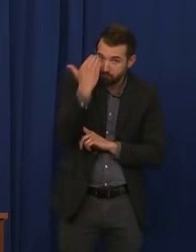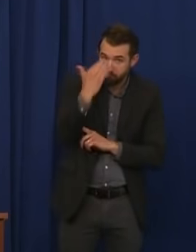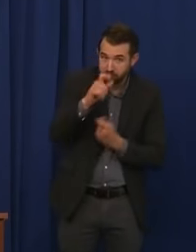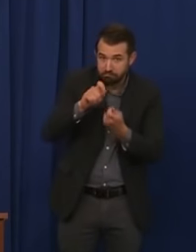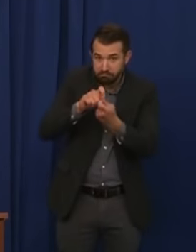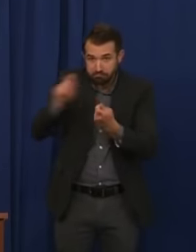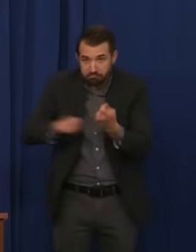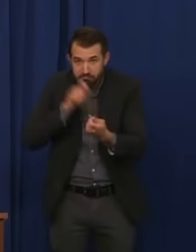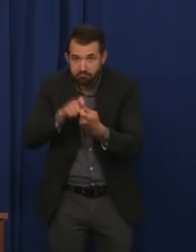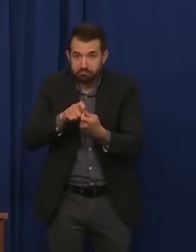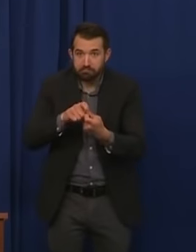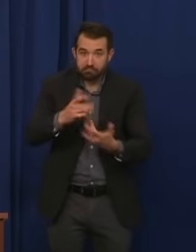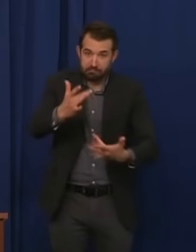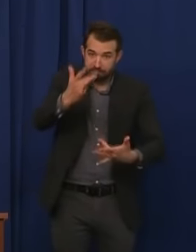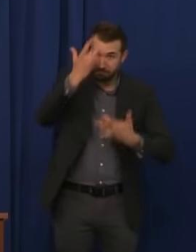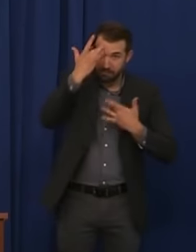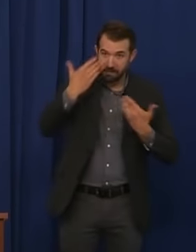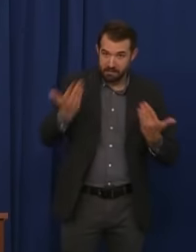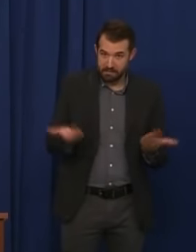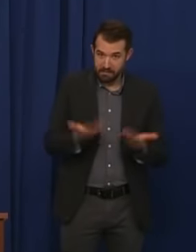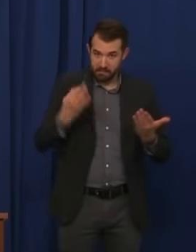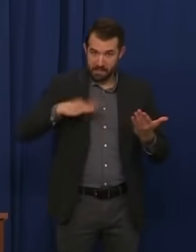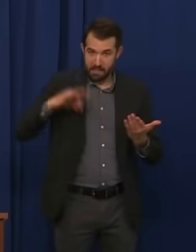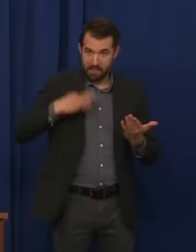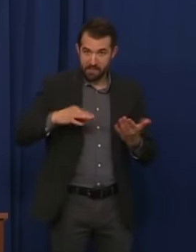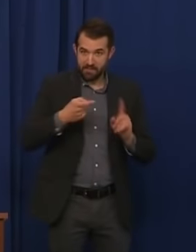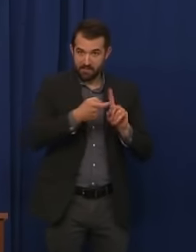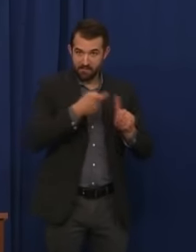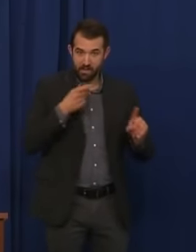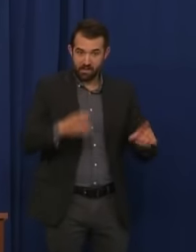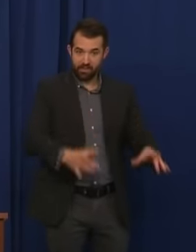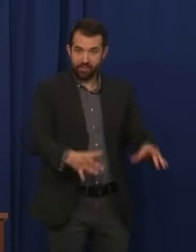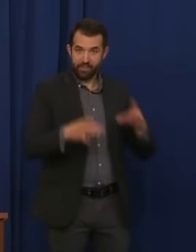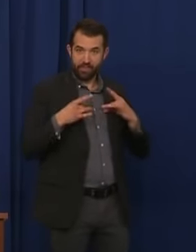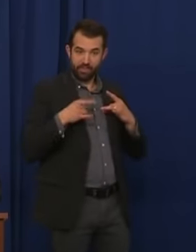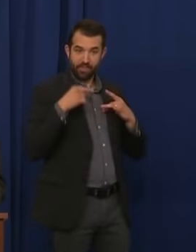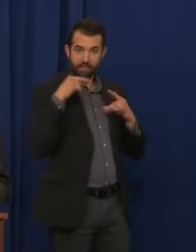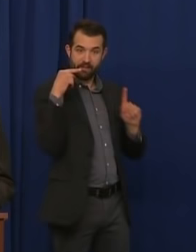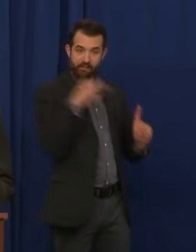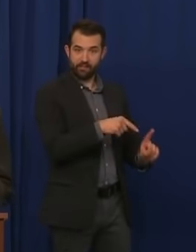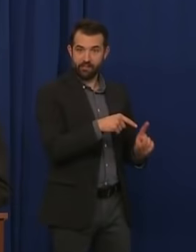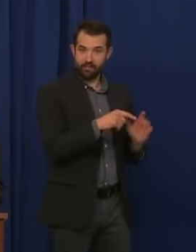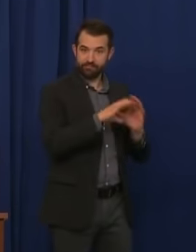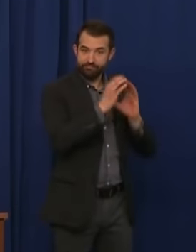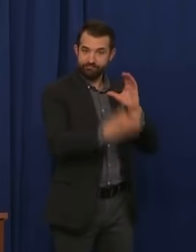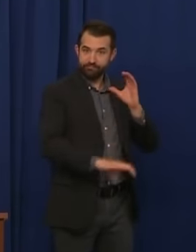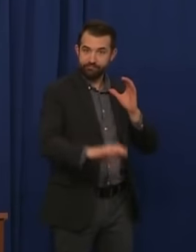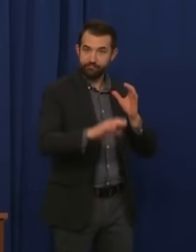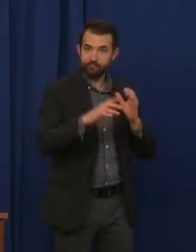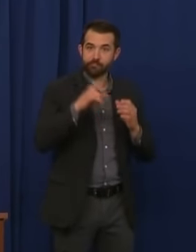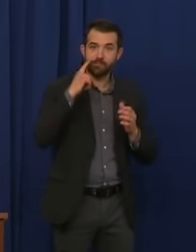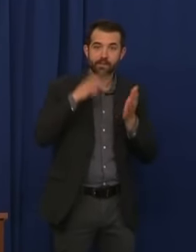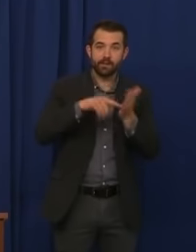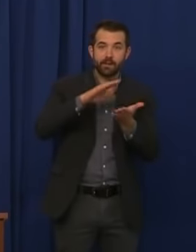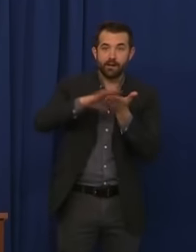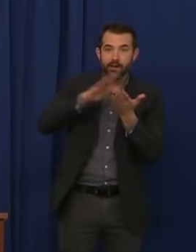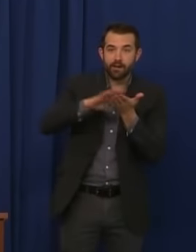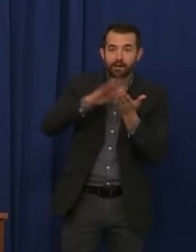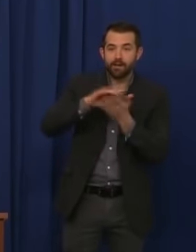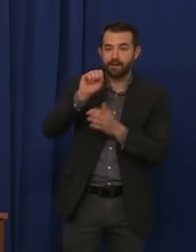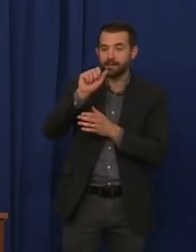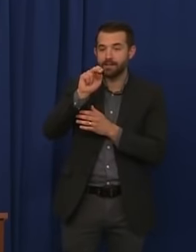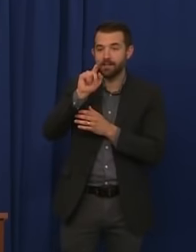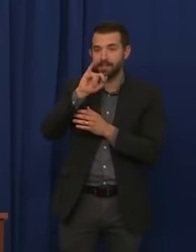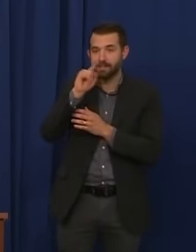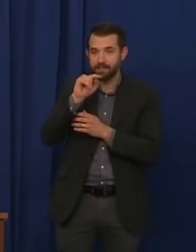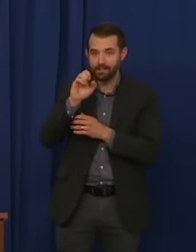Maine that has been attributed to contact with sewage from, say, a sanitation worker. Nor is the concept of